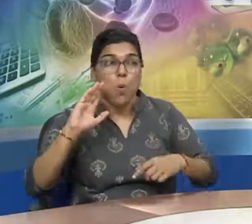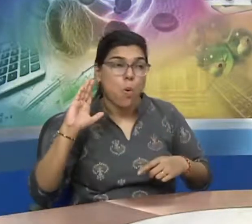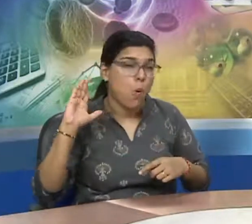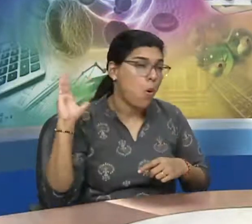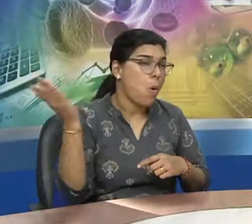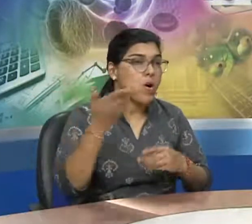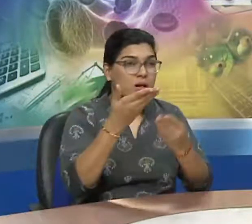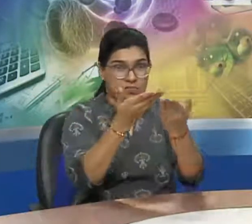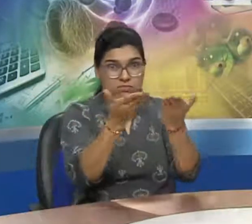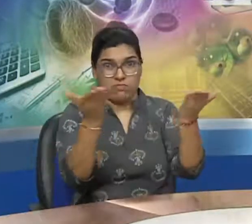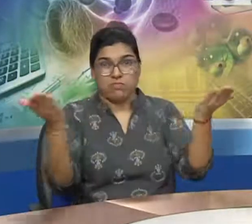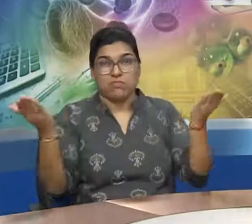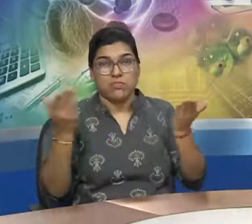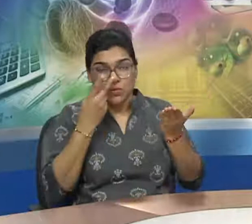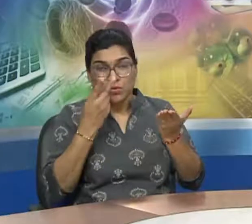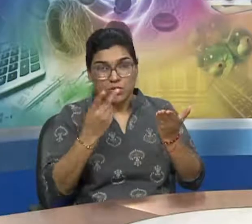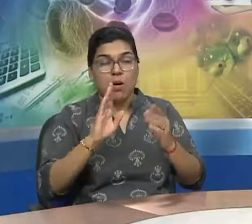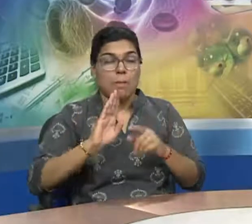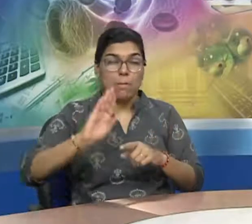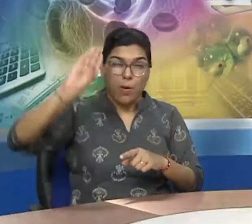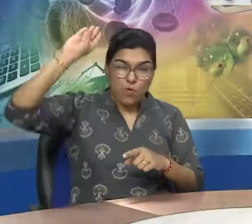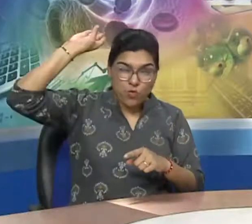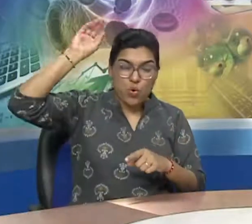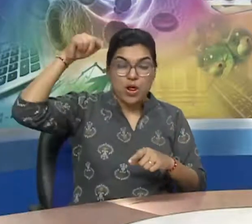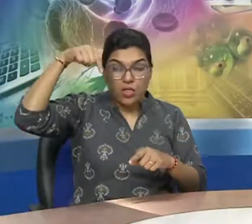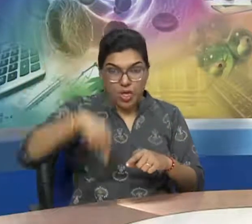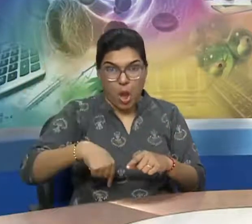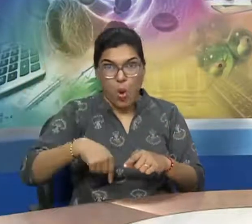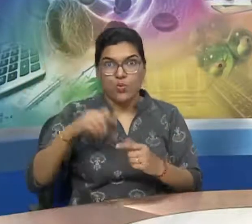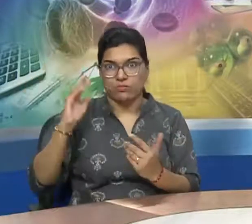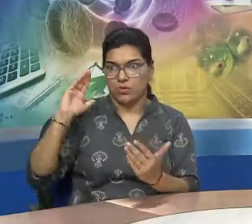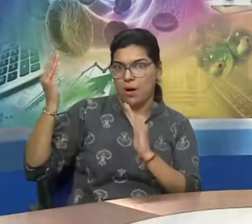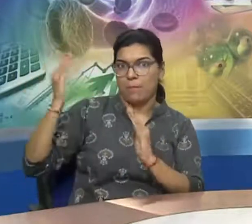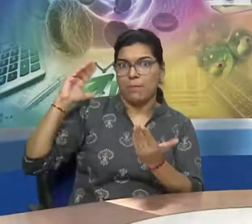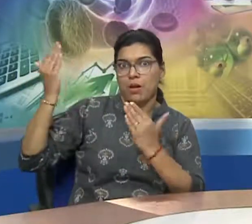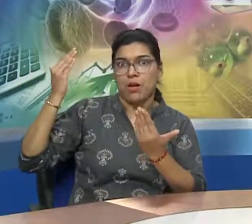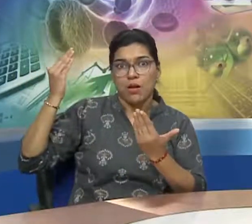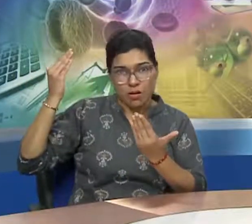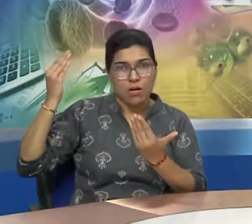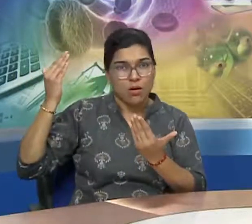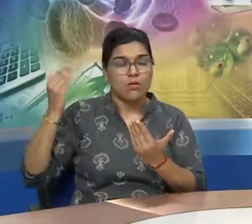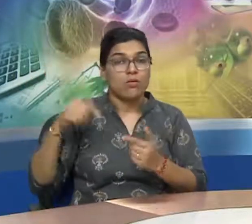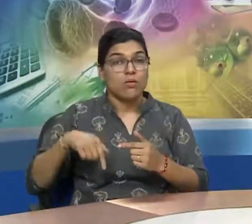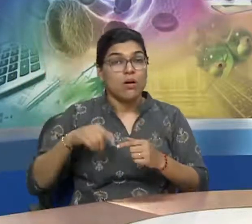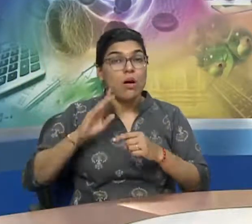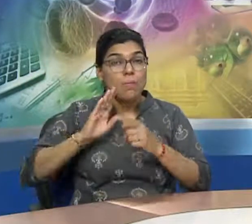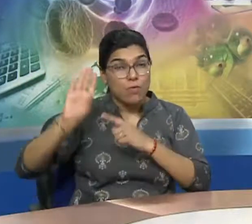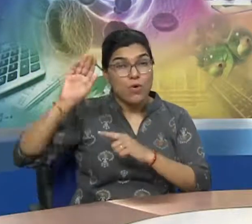in the past and in the present.